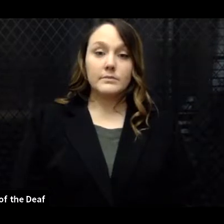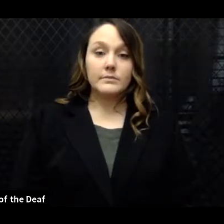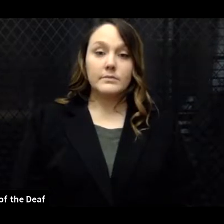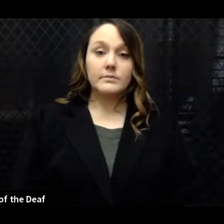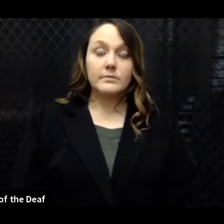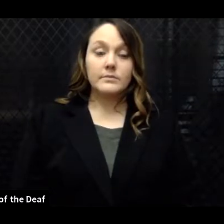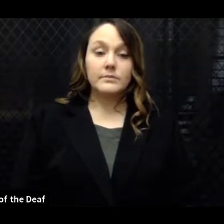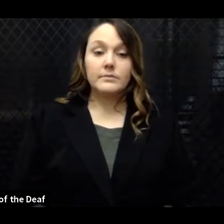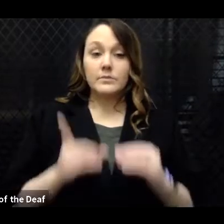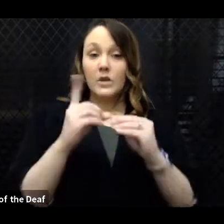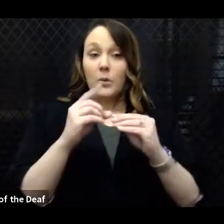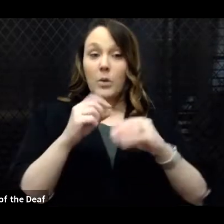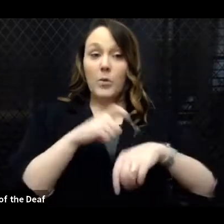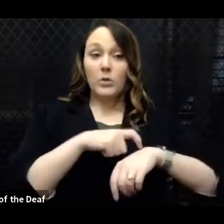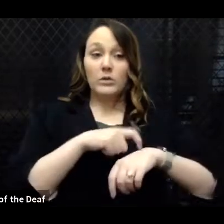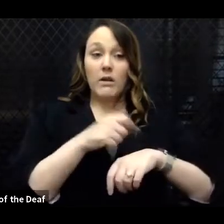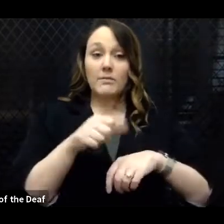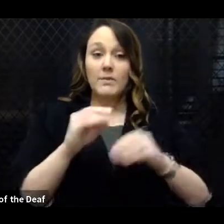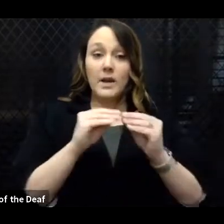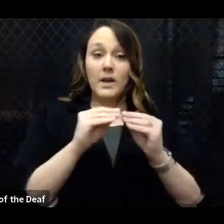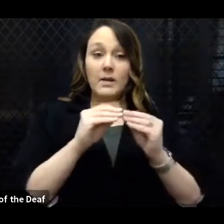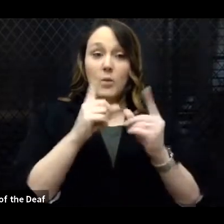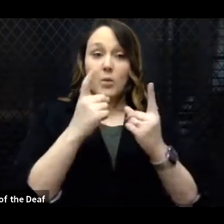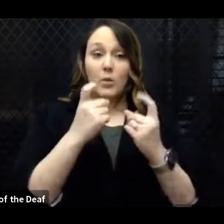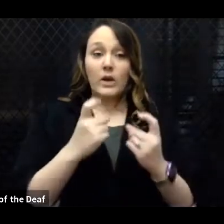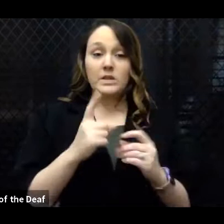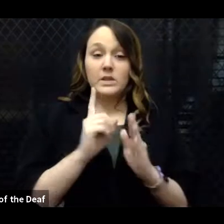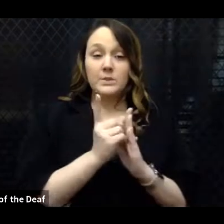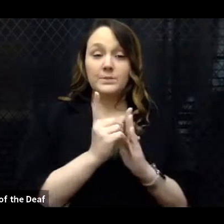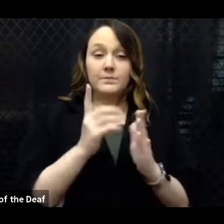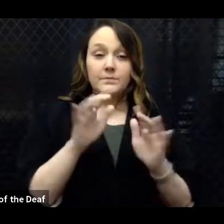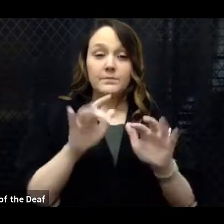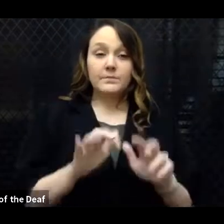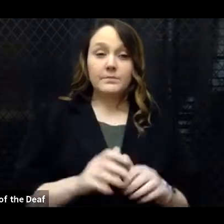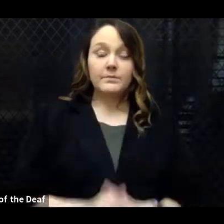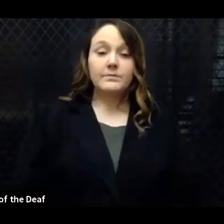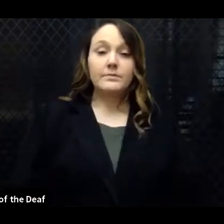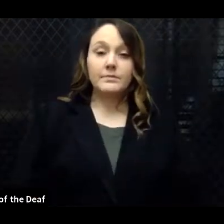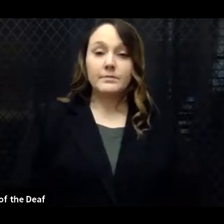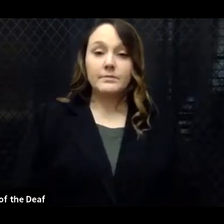One more time, if there are any more questions, we'll give you 1 more minute to type those into the chat box if you have them.